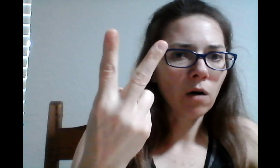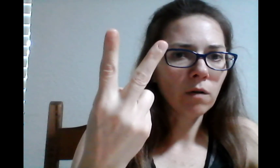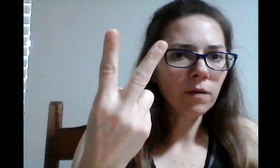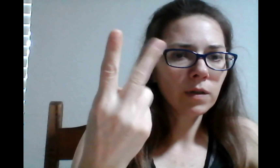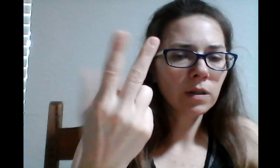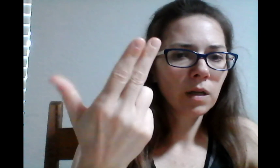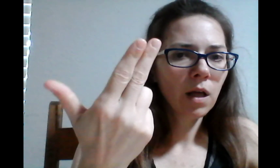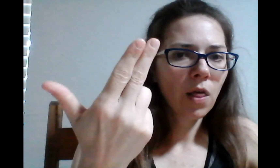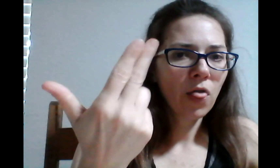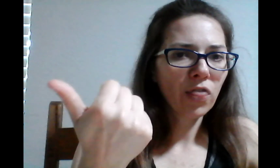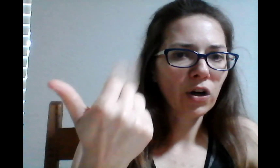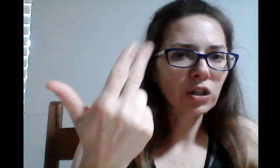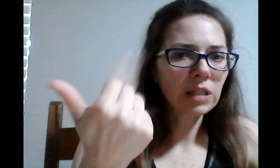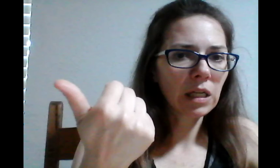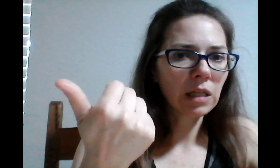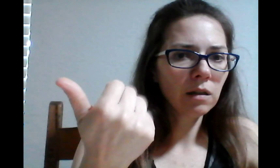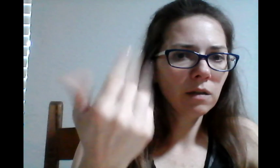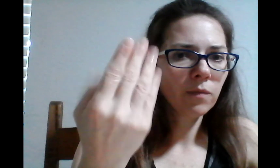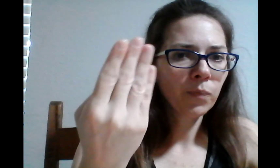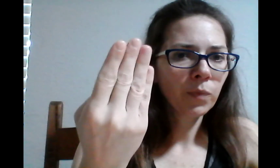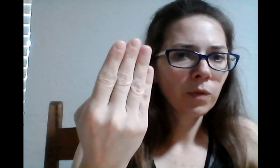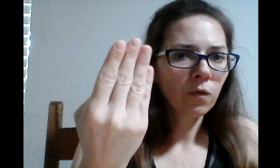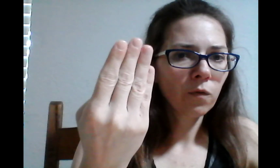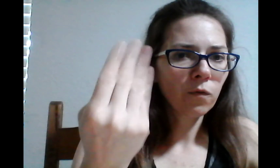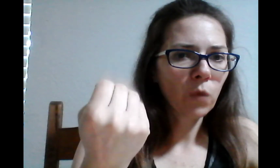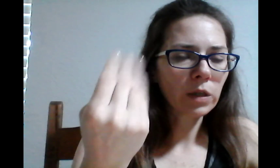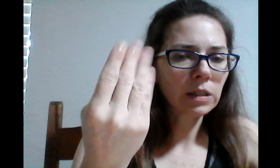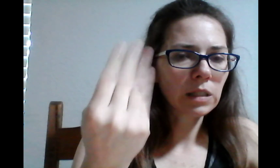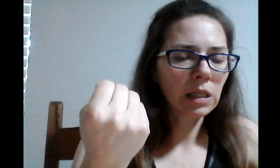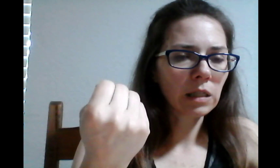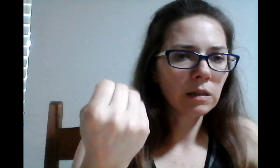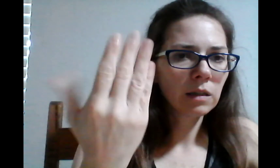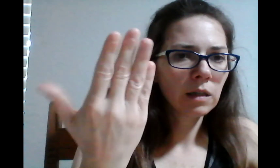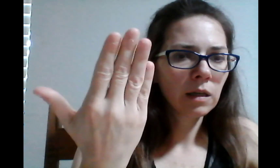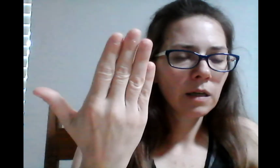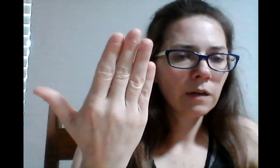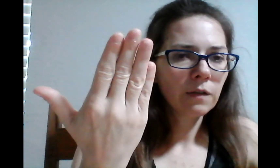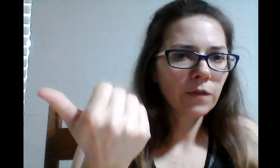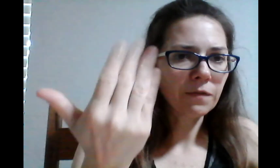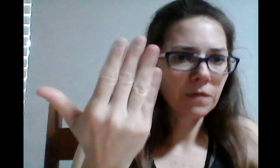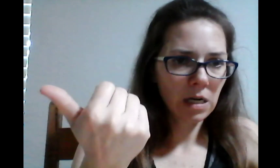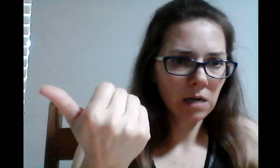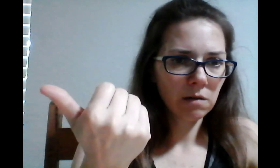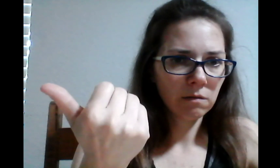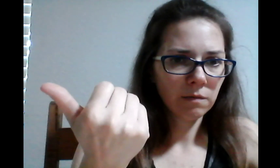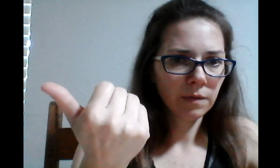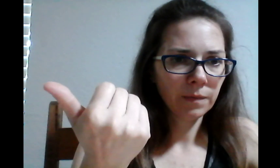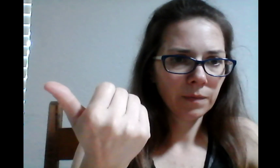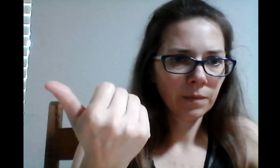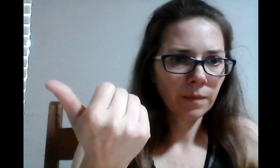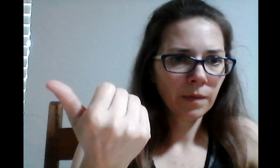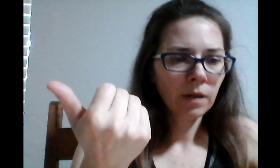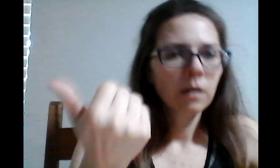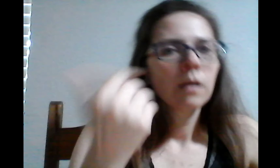12, 13, 14, 15.